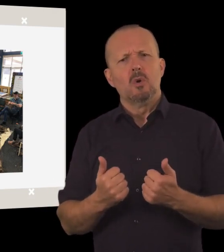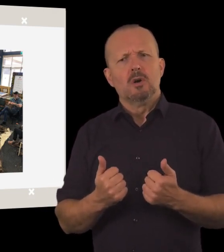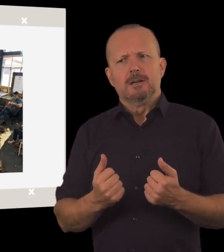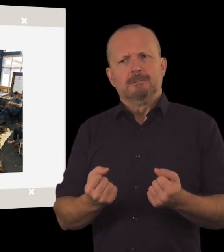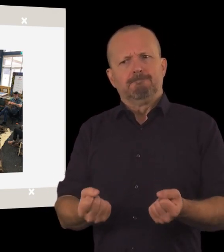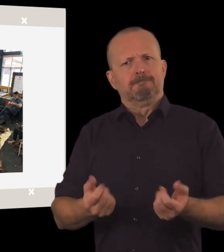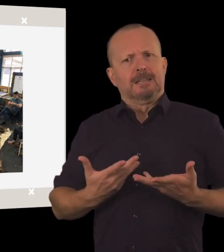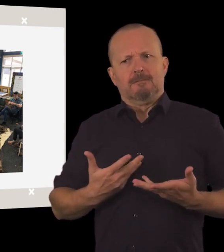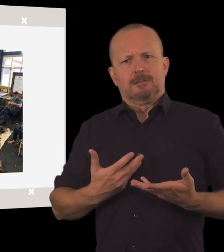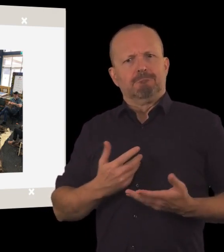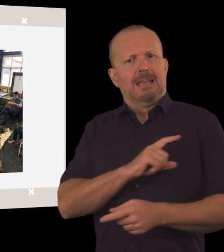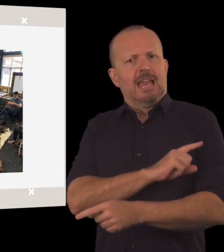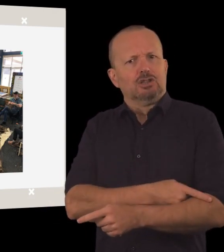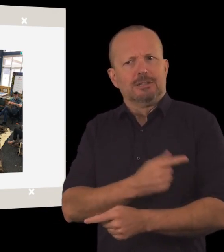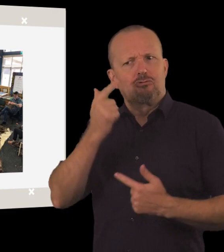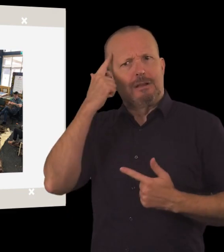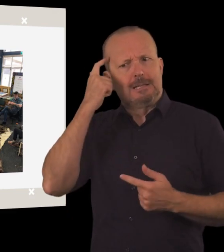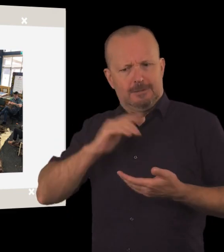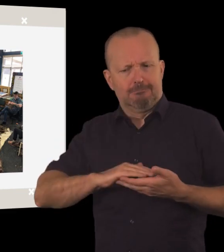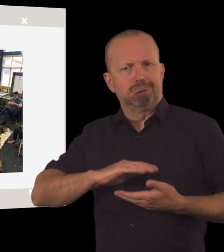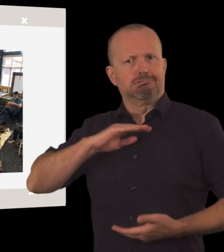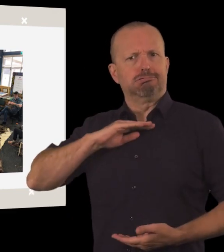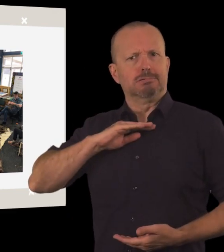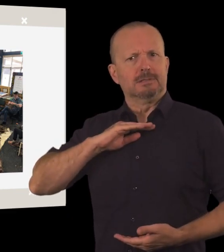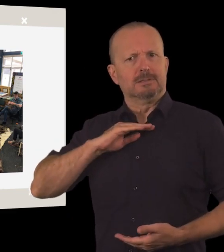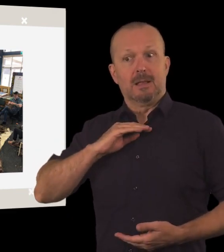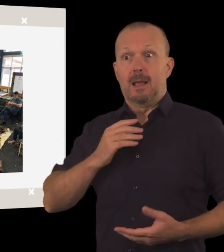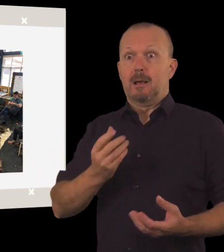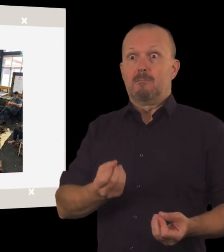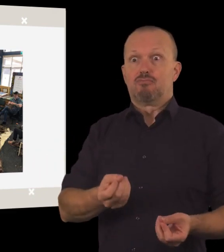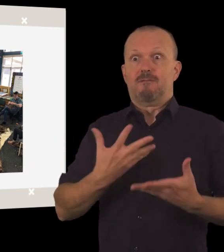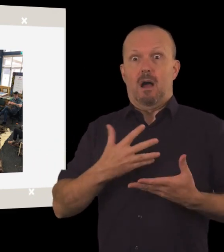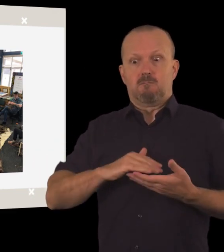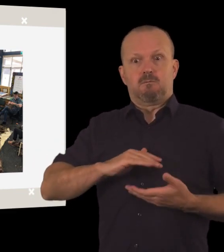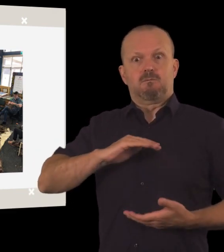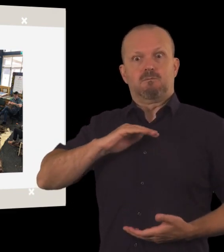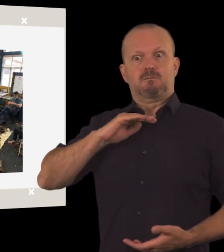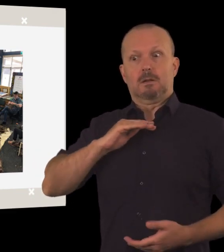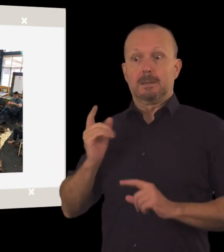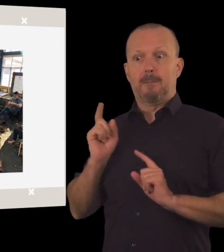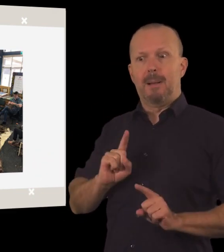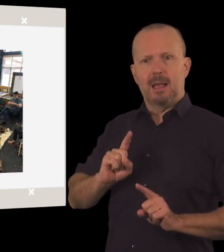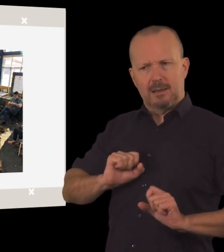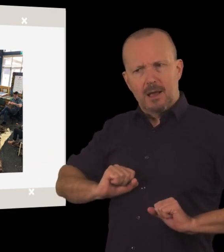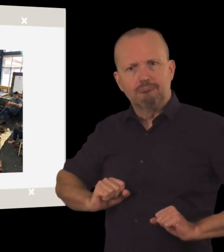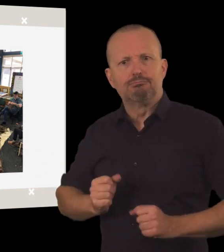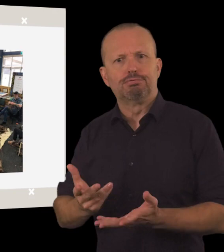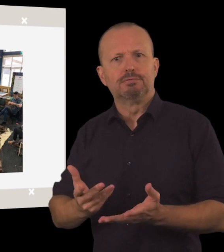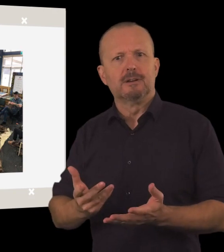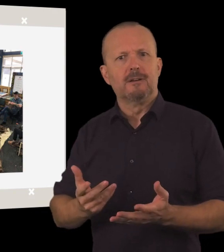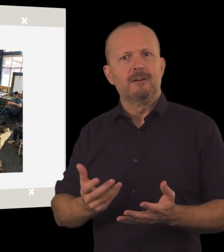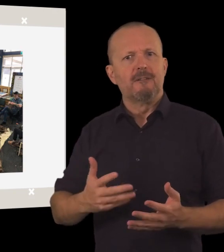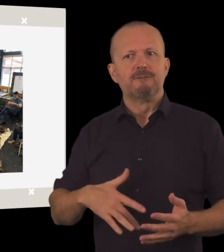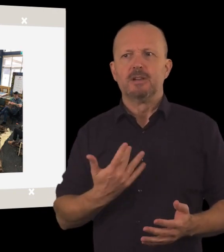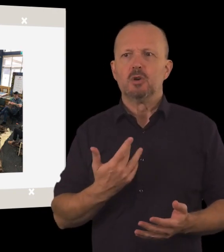learn new skills and develop them. Professional development takes time and effort, but with everyone's experiences